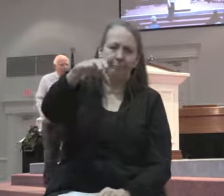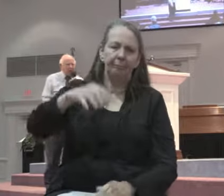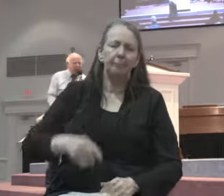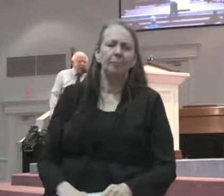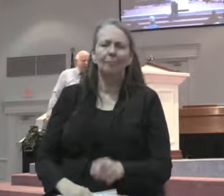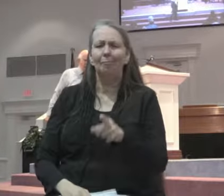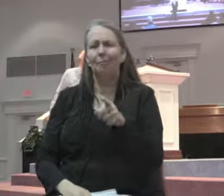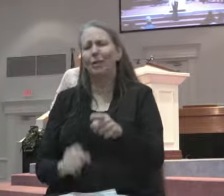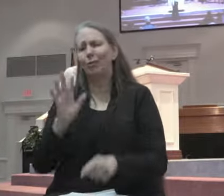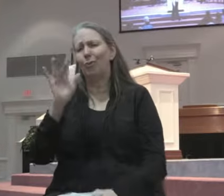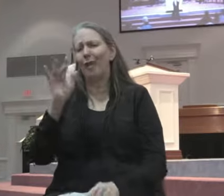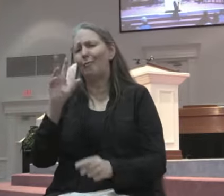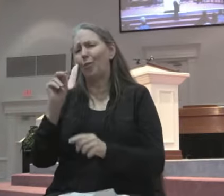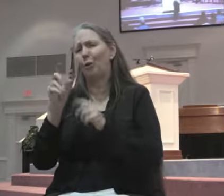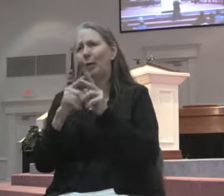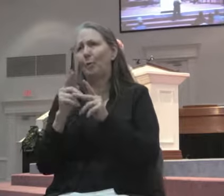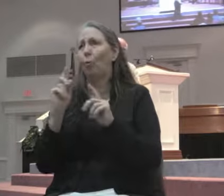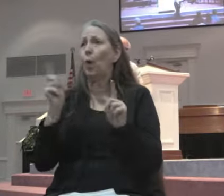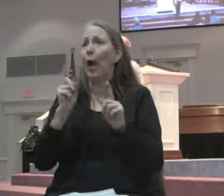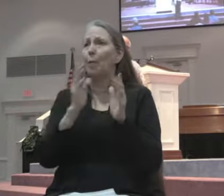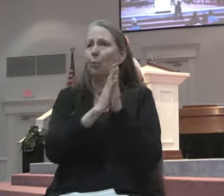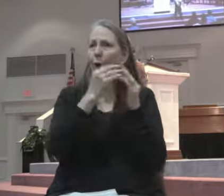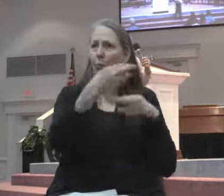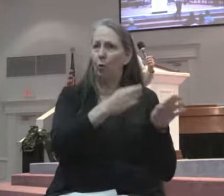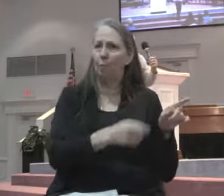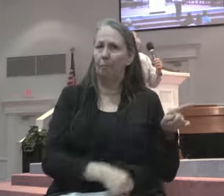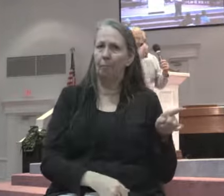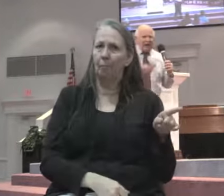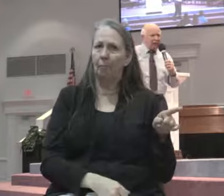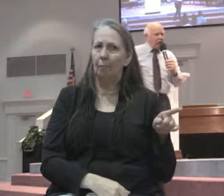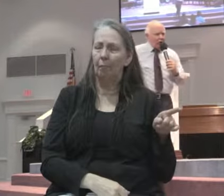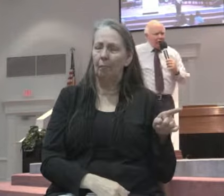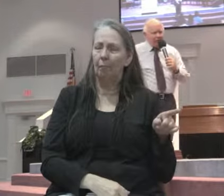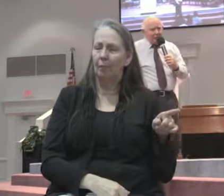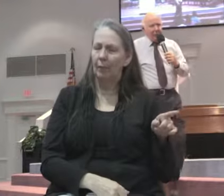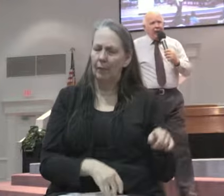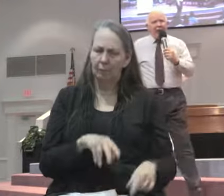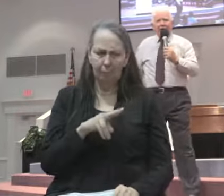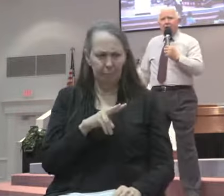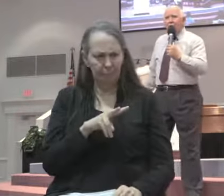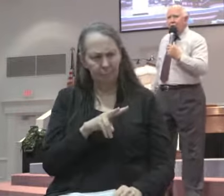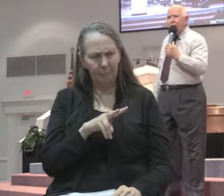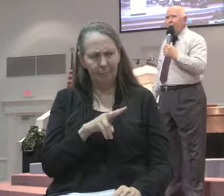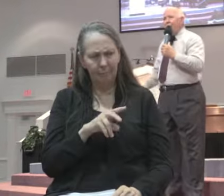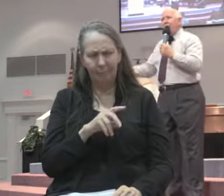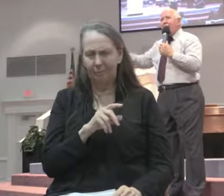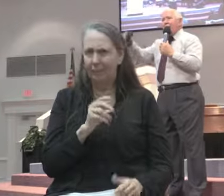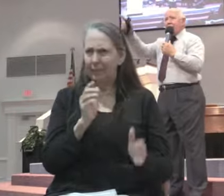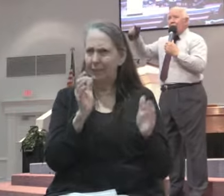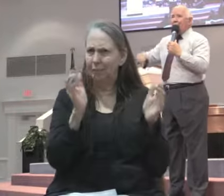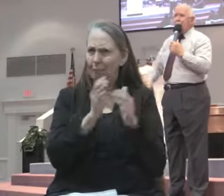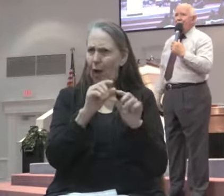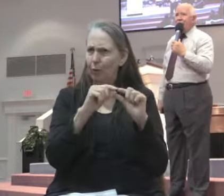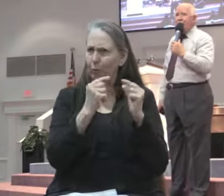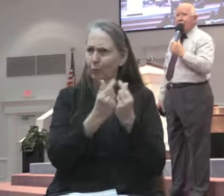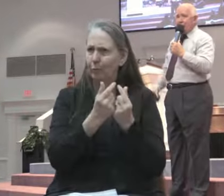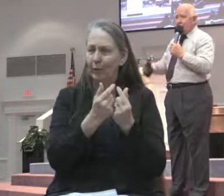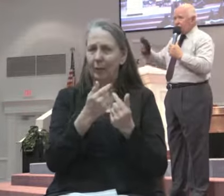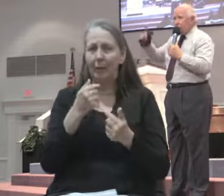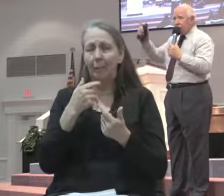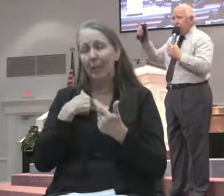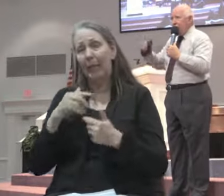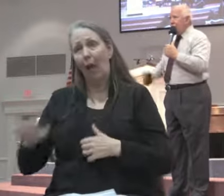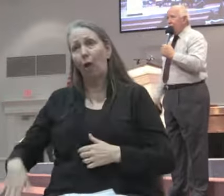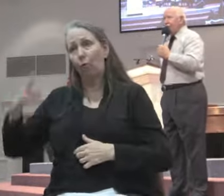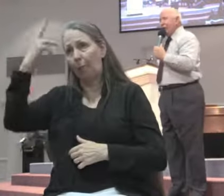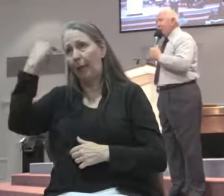probably 25, 30 people in the prayer room, and I told them, I said, I was raised Catholic,